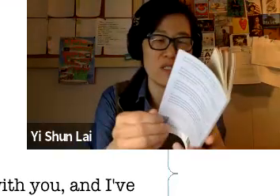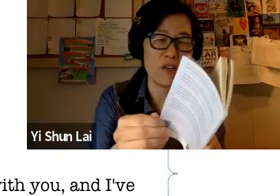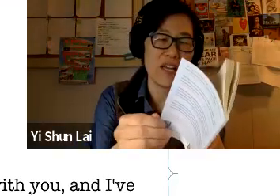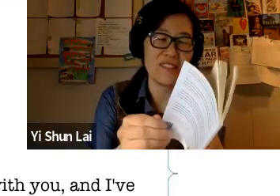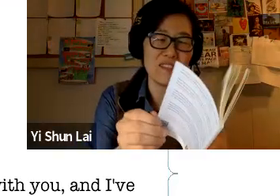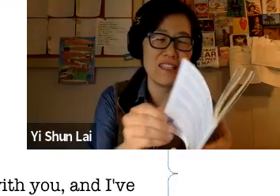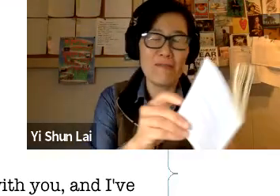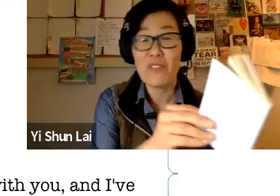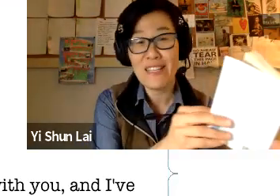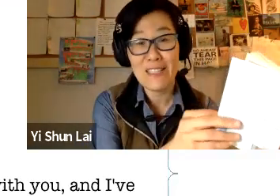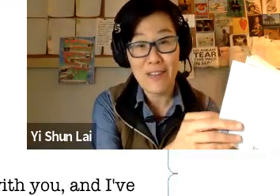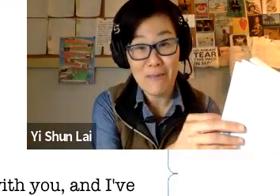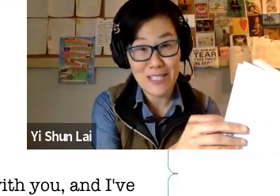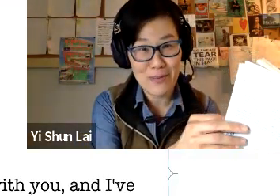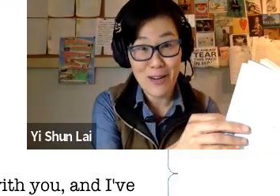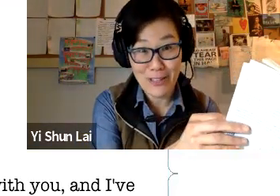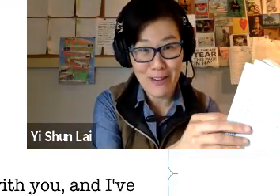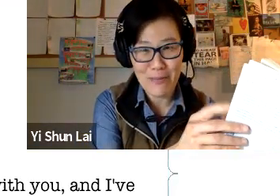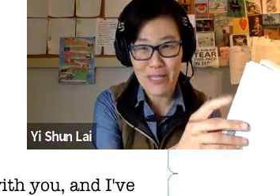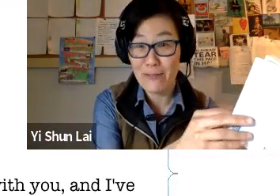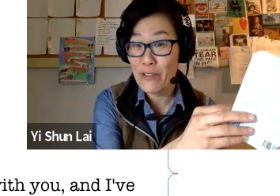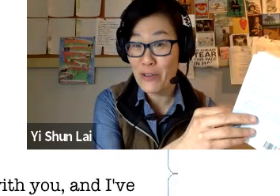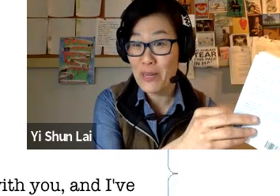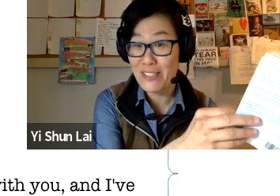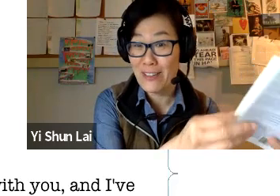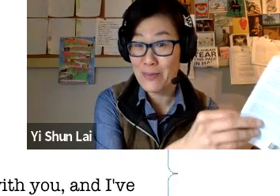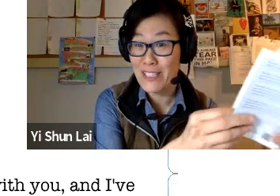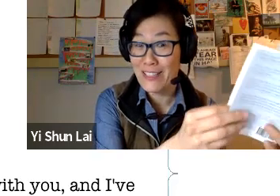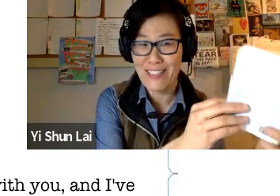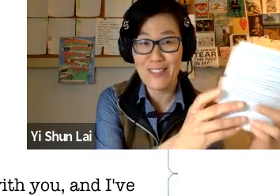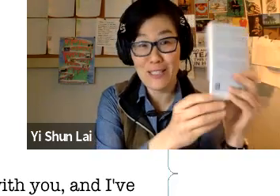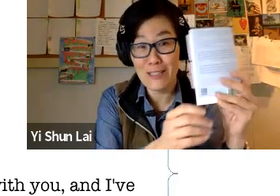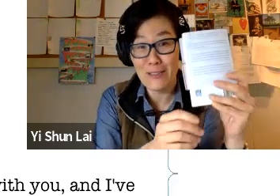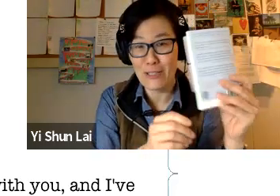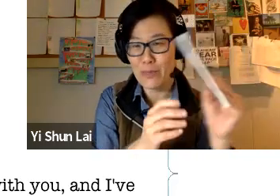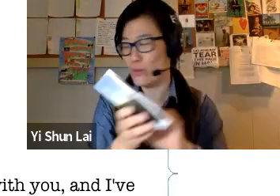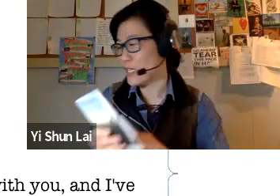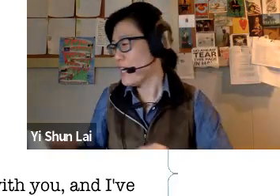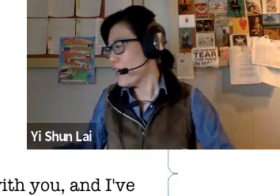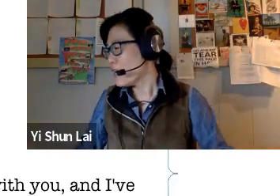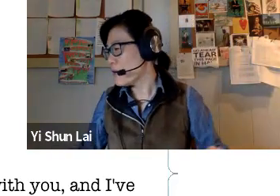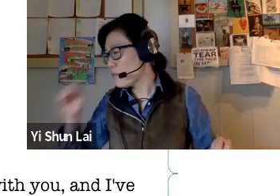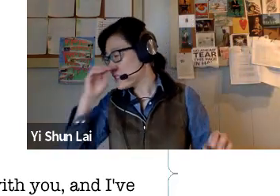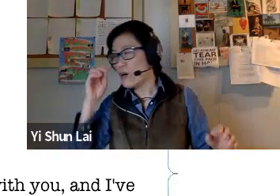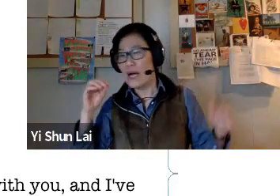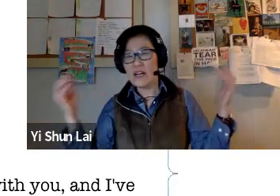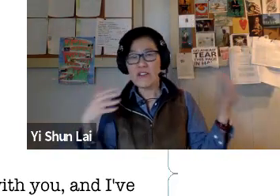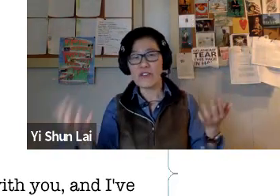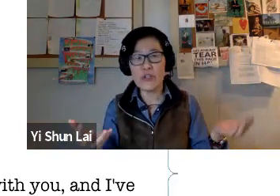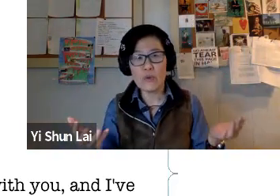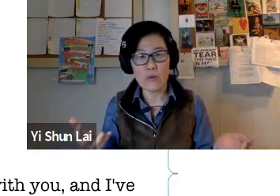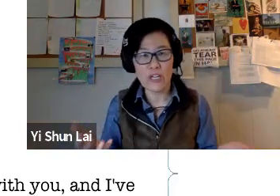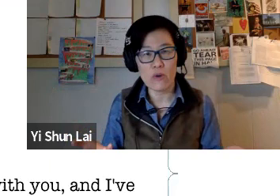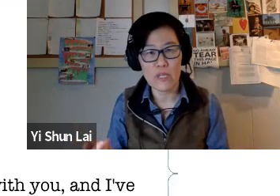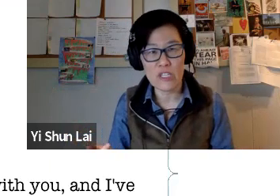it's 65 pages from cover to cover, but it's 44 pages long in terms of text. Okay, so it's a little piece of work. So I kind